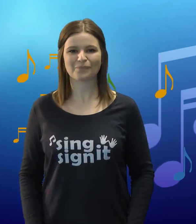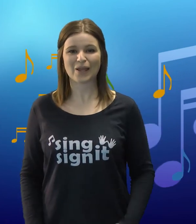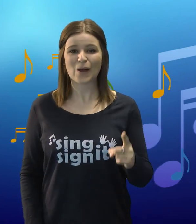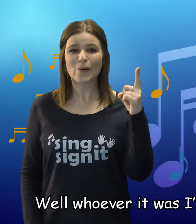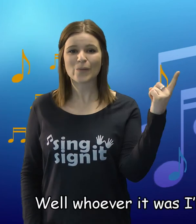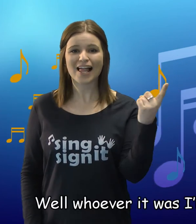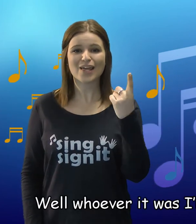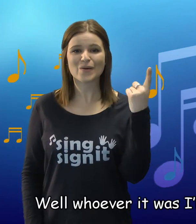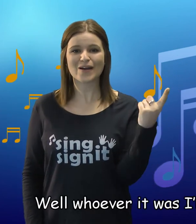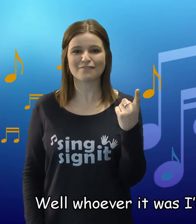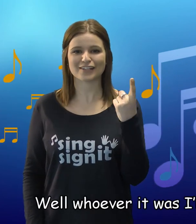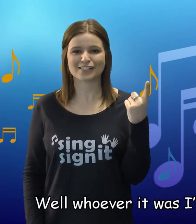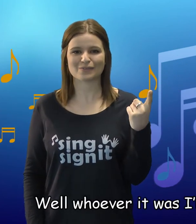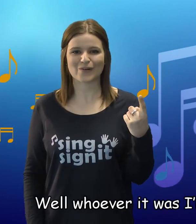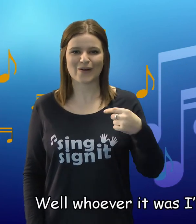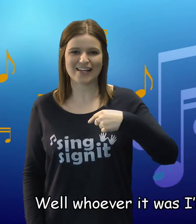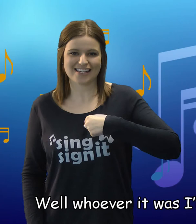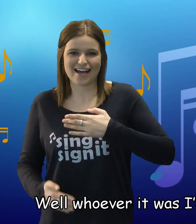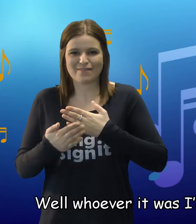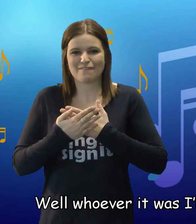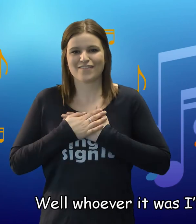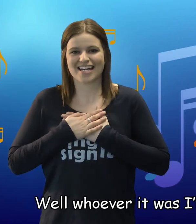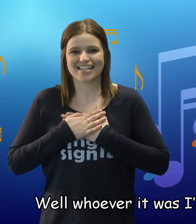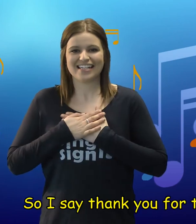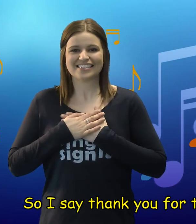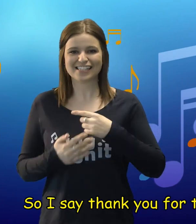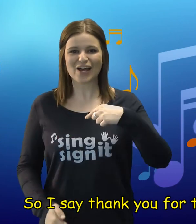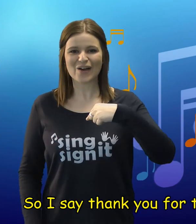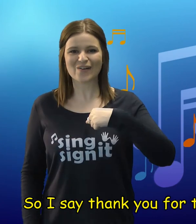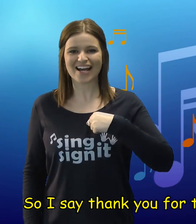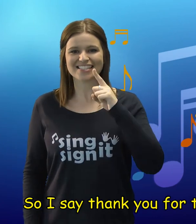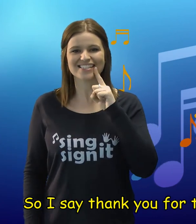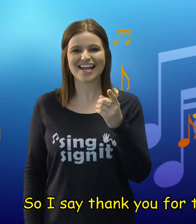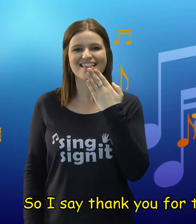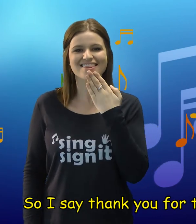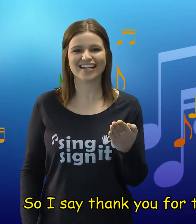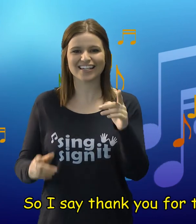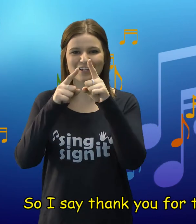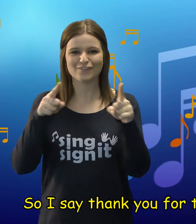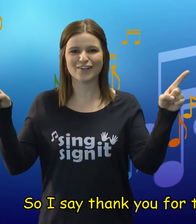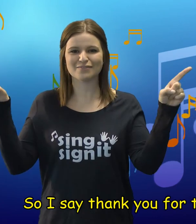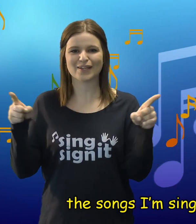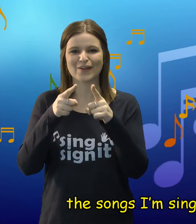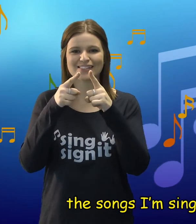Well, whoever it was, I'm a fan. So I say thank you for the music,